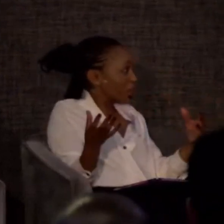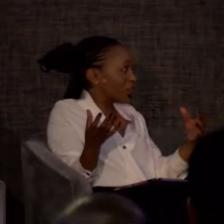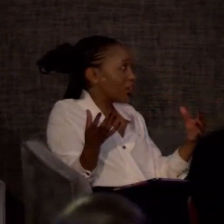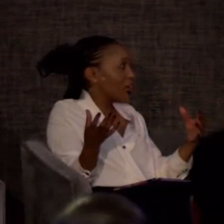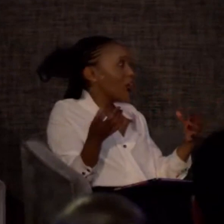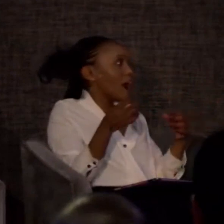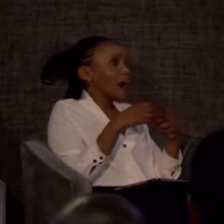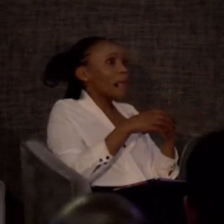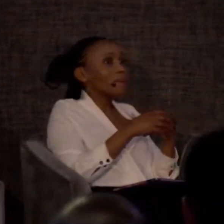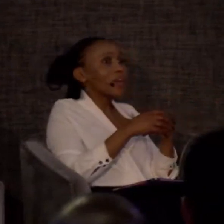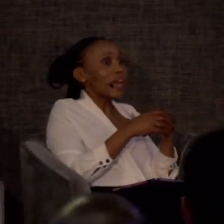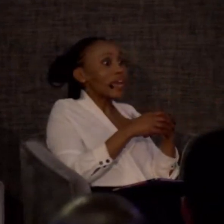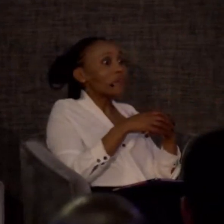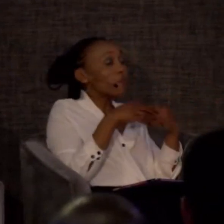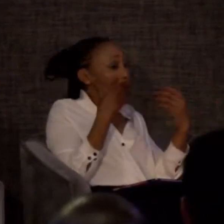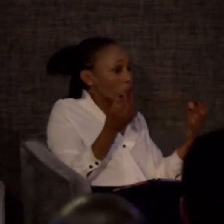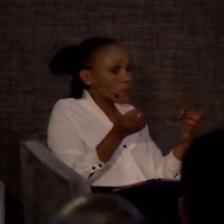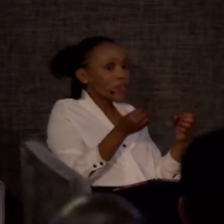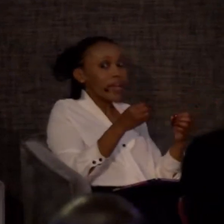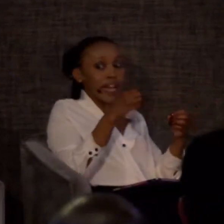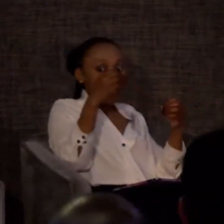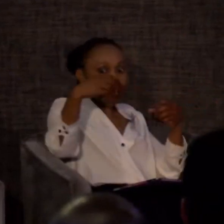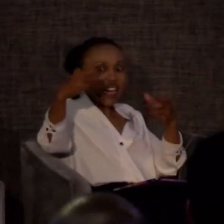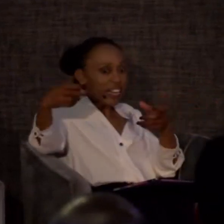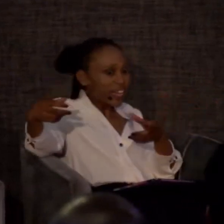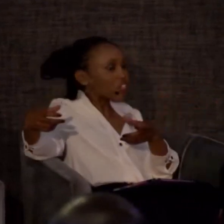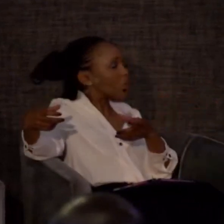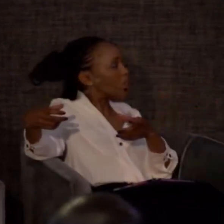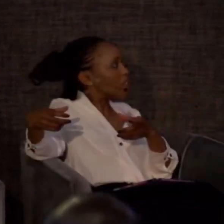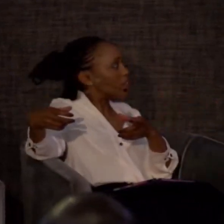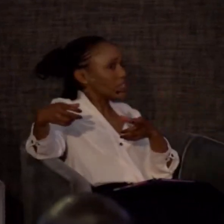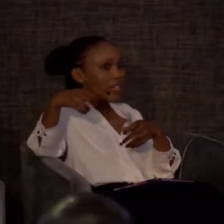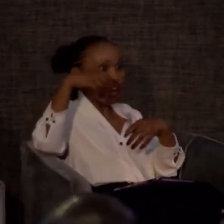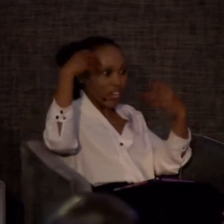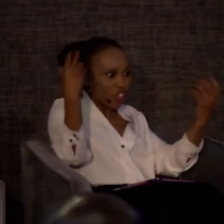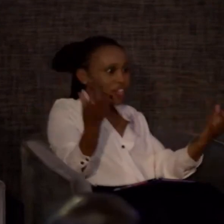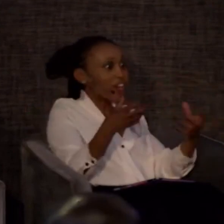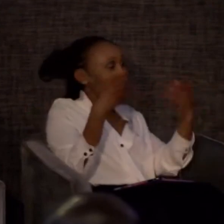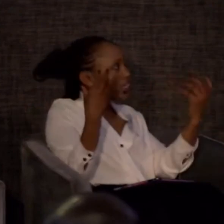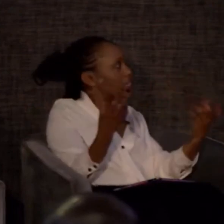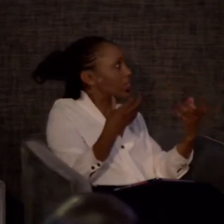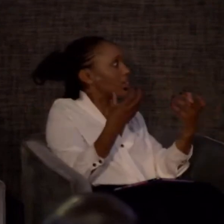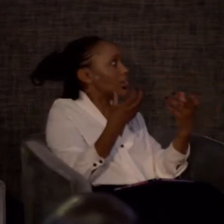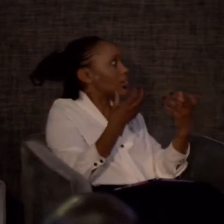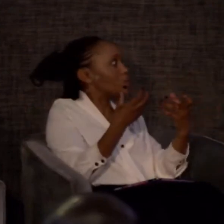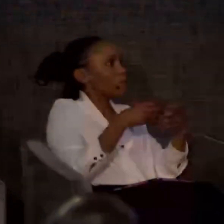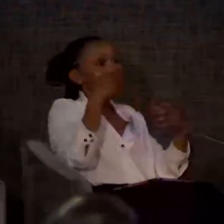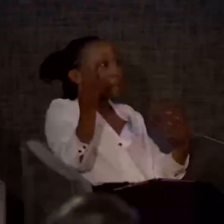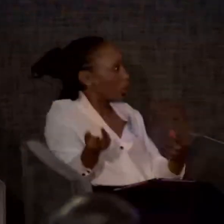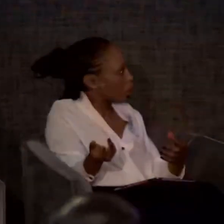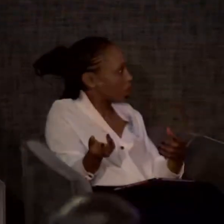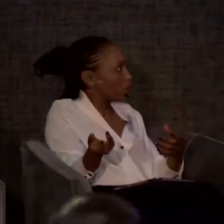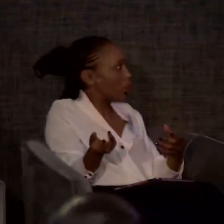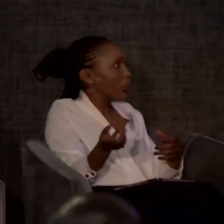that further. And who knows, as they engage in those activities, they're actually then harnessing skills that will make